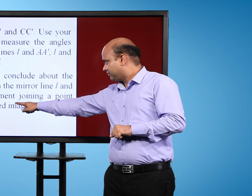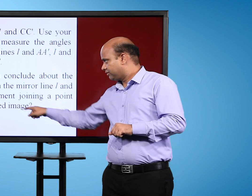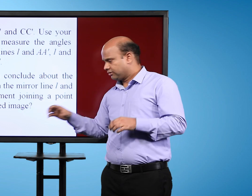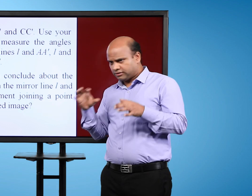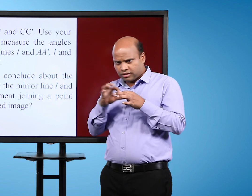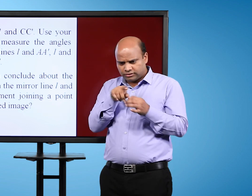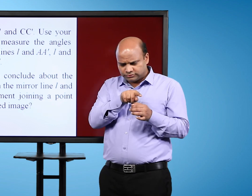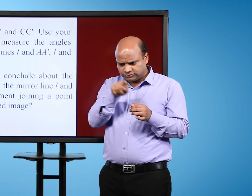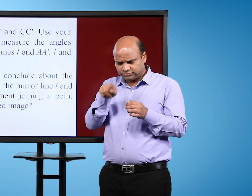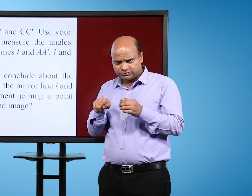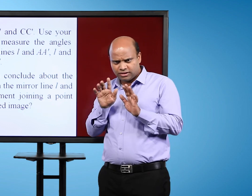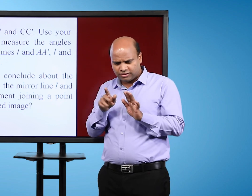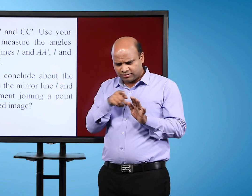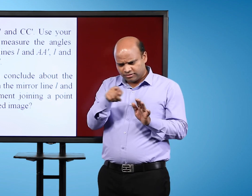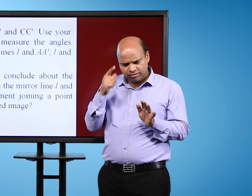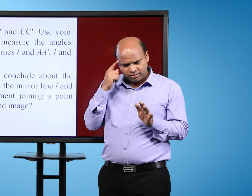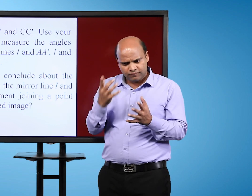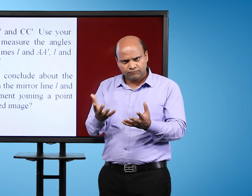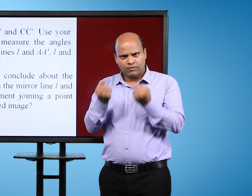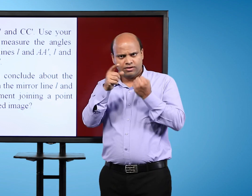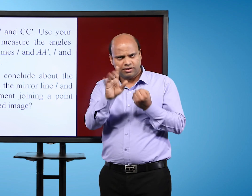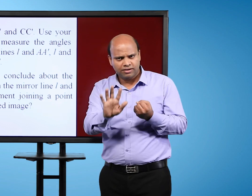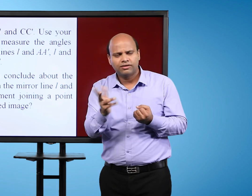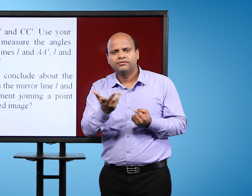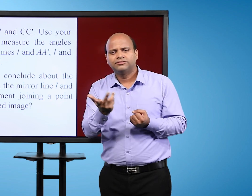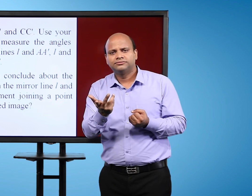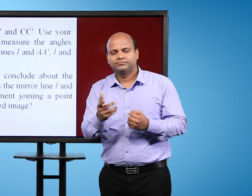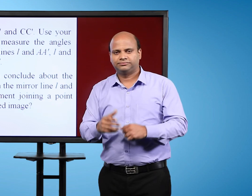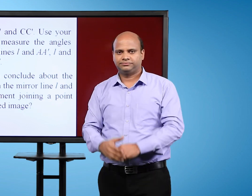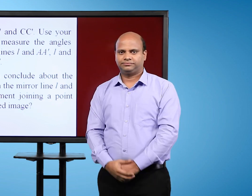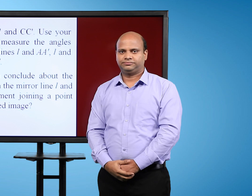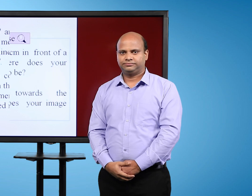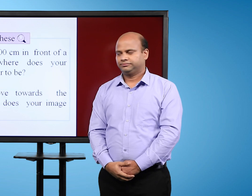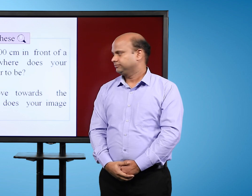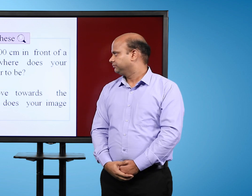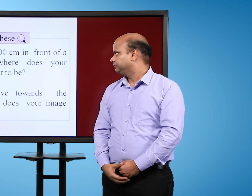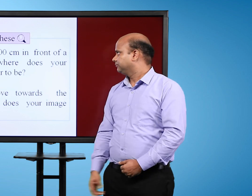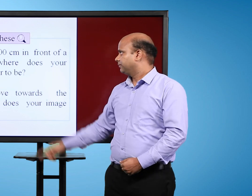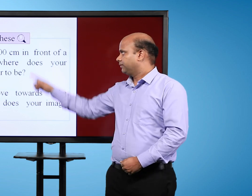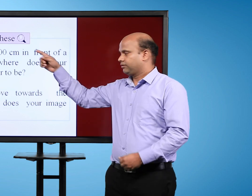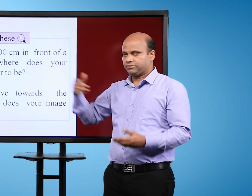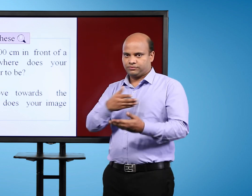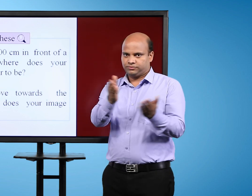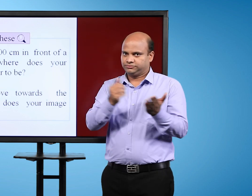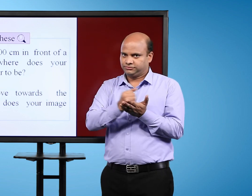and the line segment joining a point and its reflected image? Try